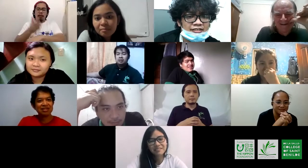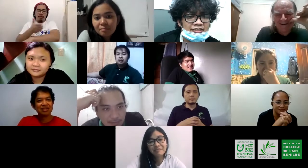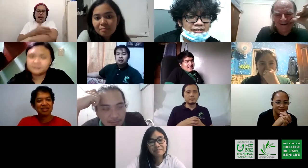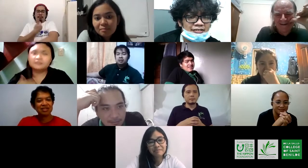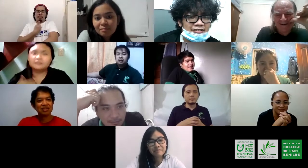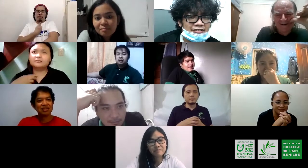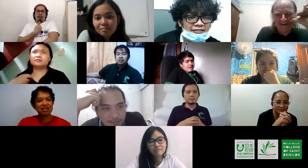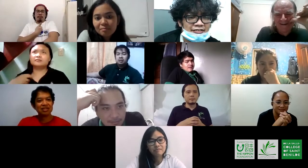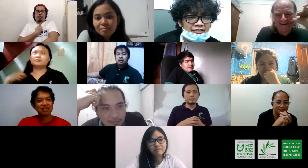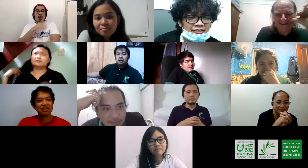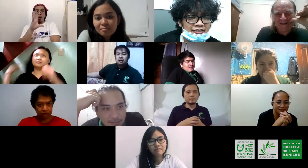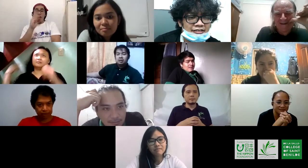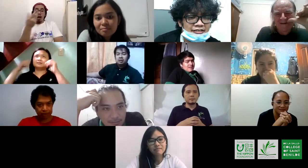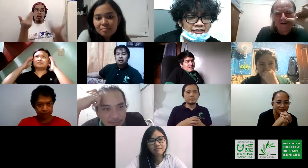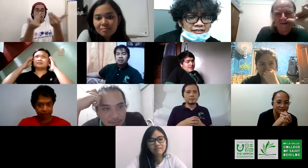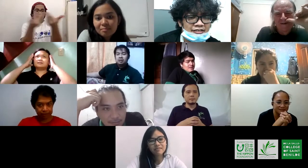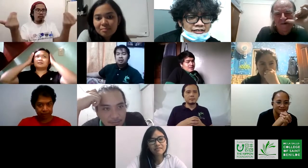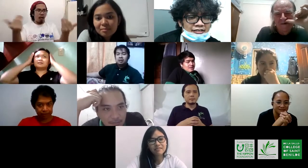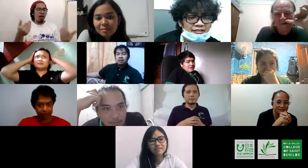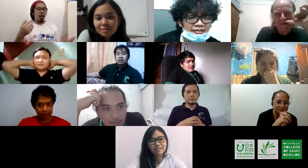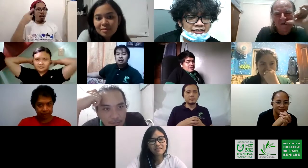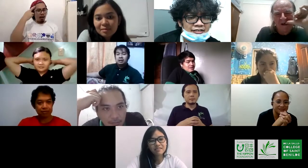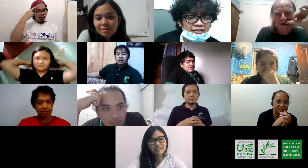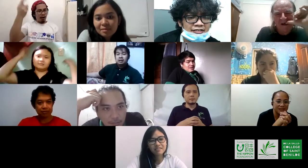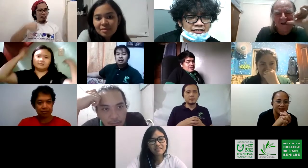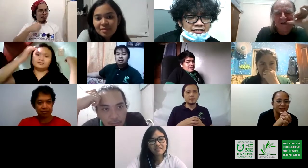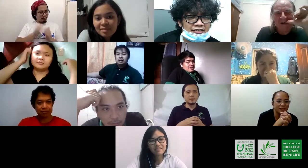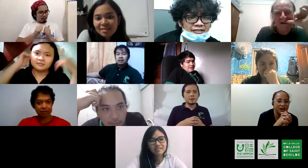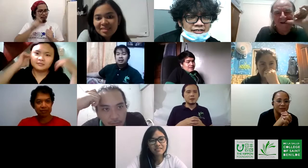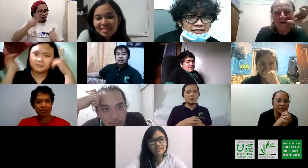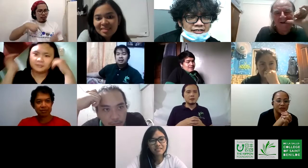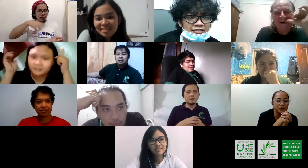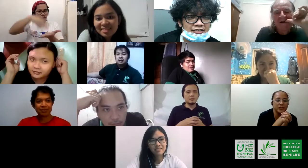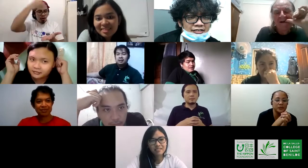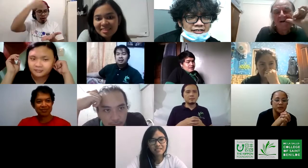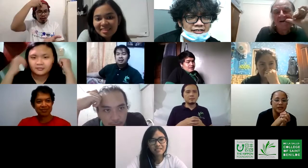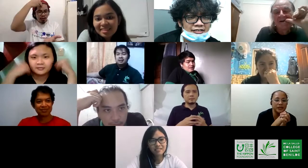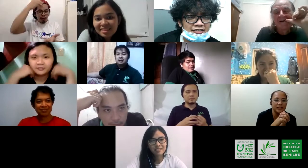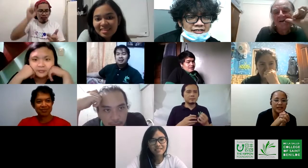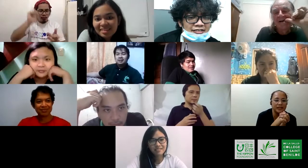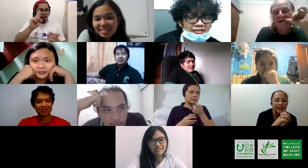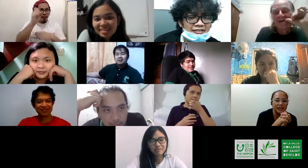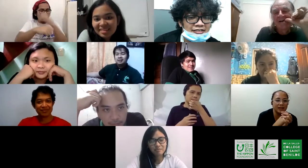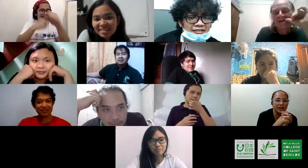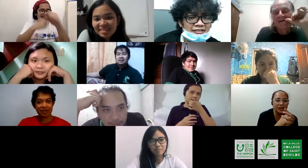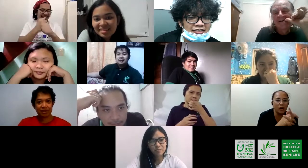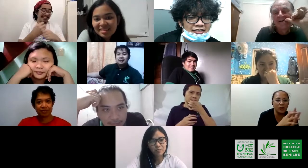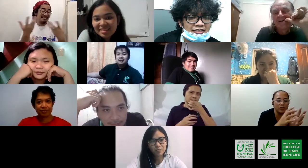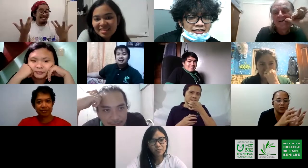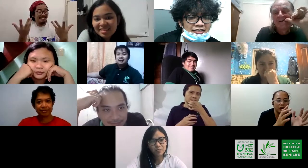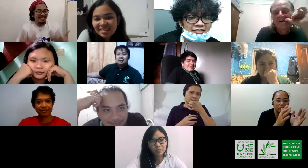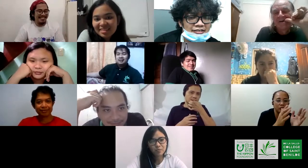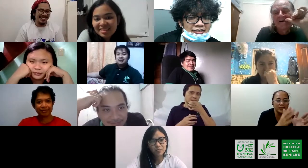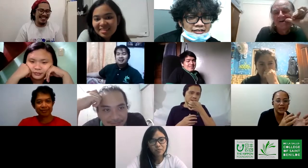in chronological yes. order. We had to. Right. This is Shaq.